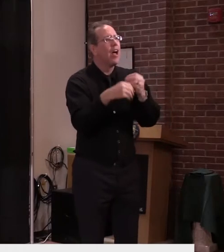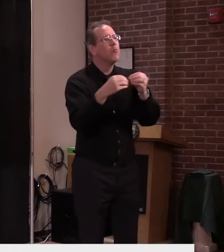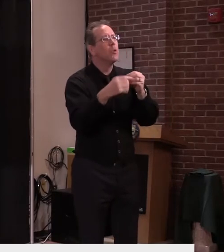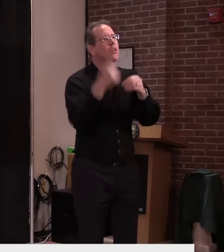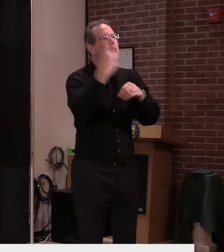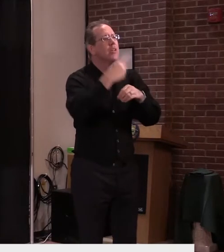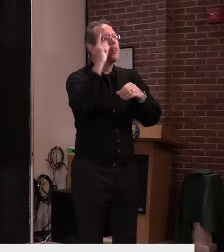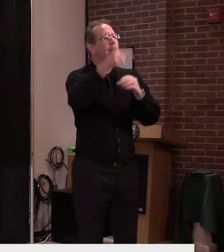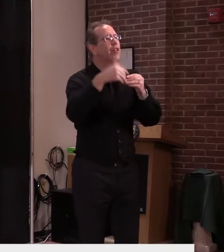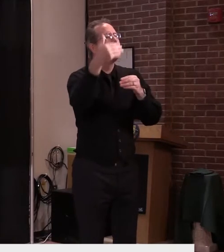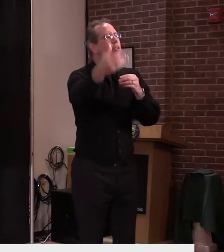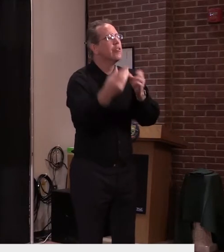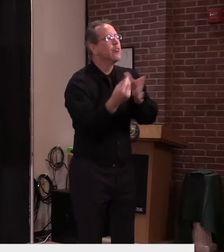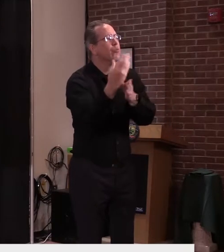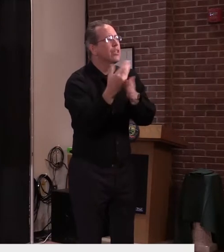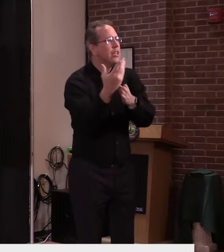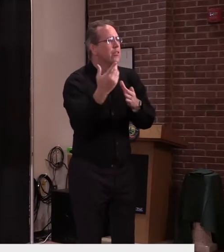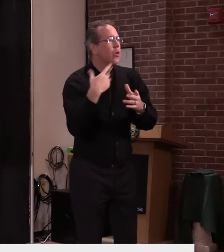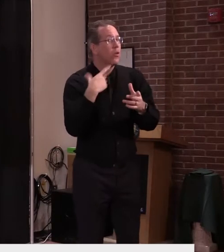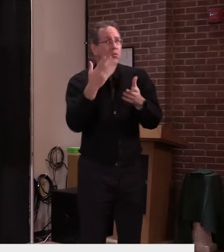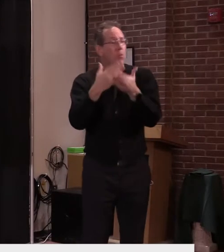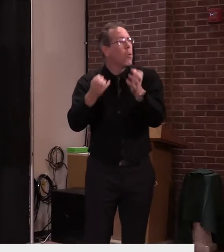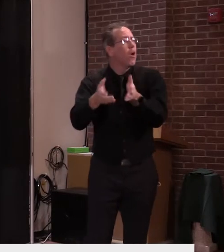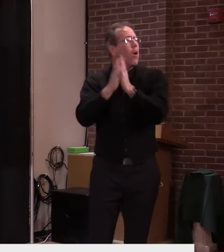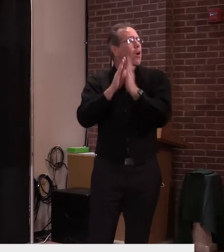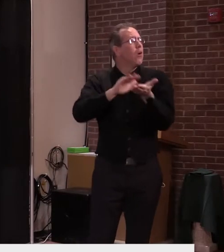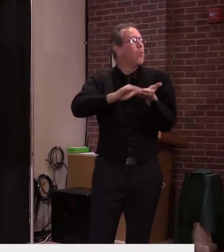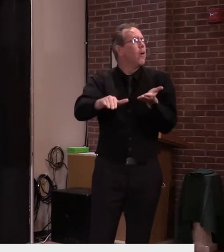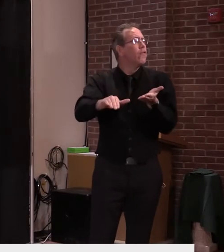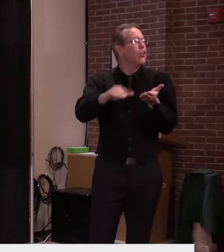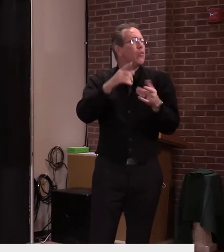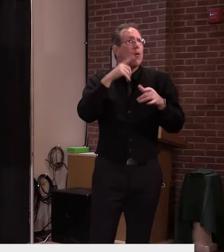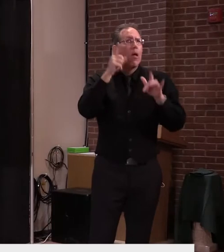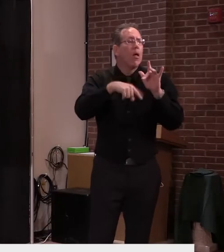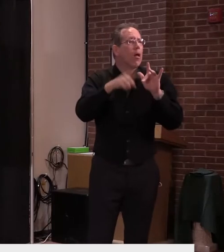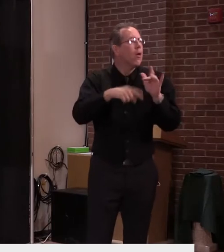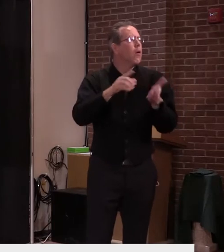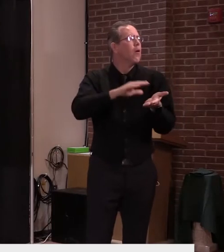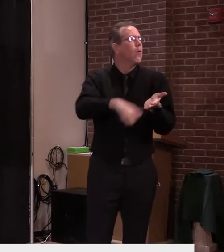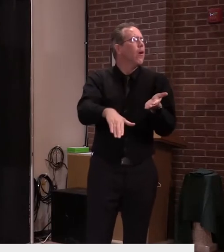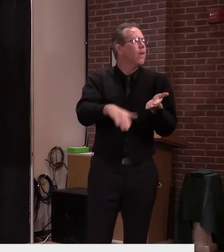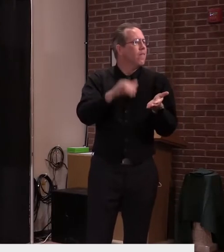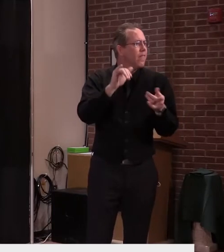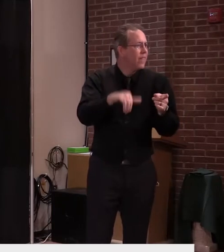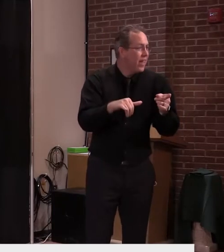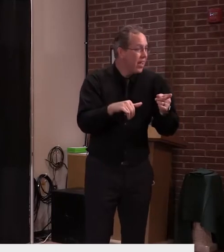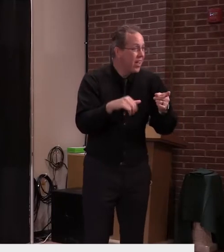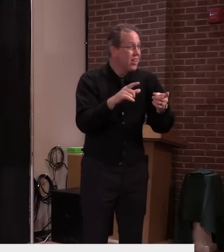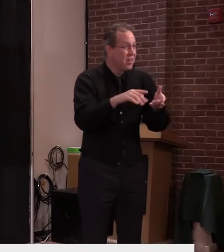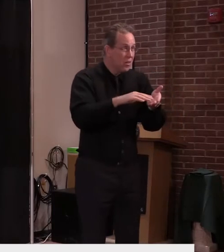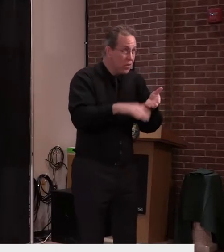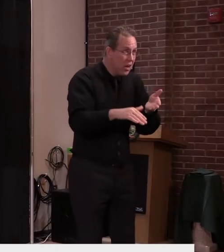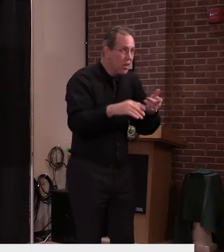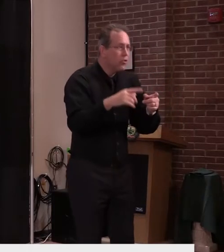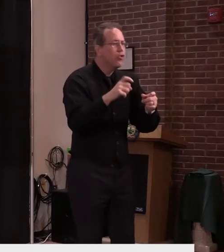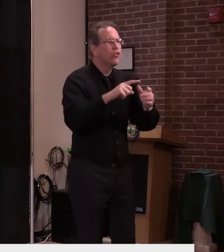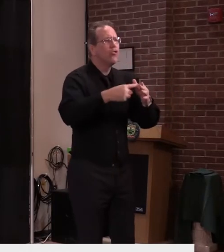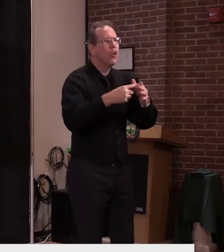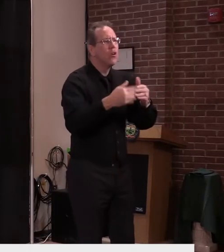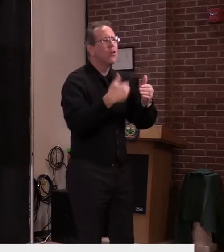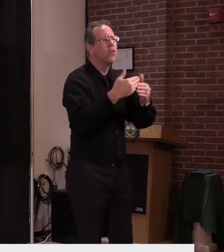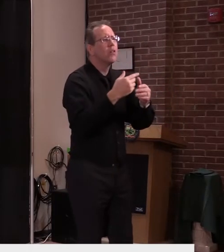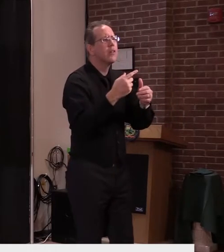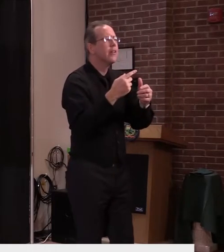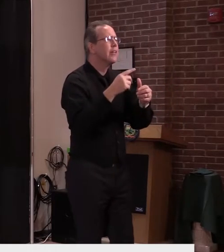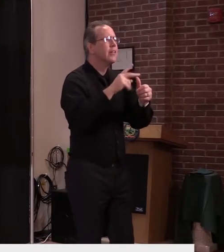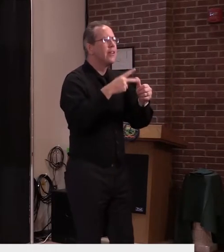The waiver process is outlined in our regulation and is designed to be implemented in the second half of the school year. The State Board has given me